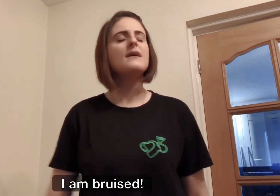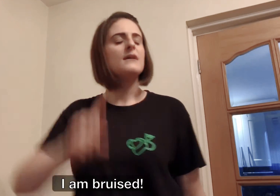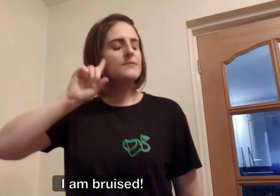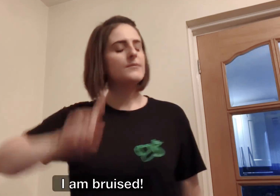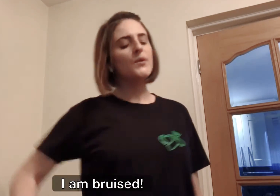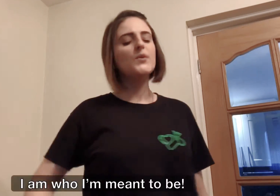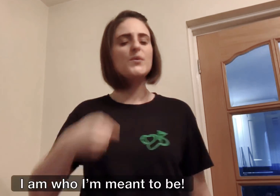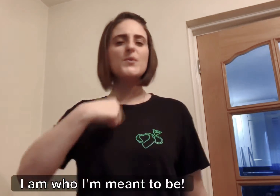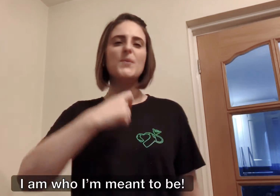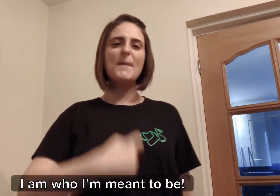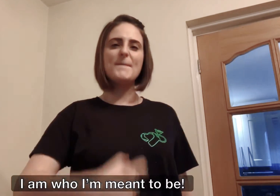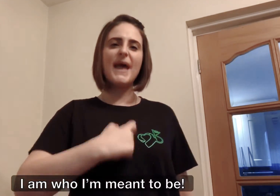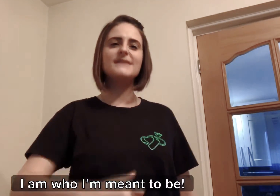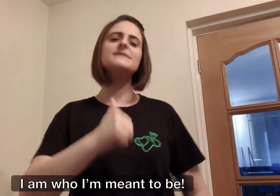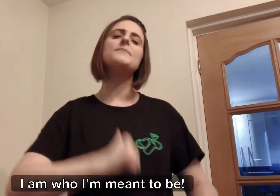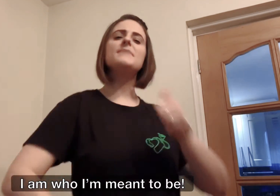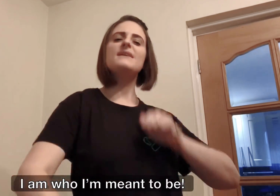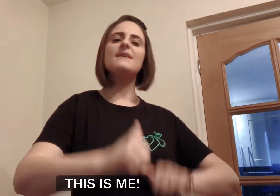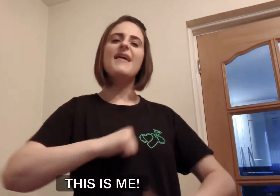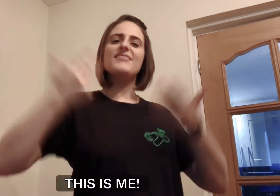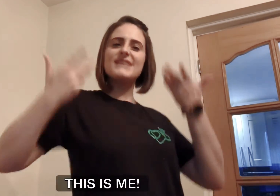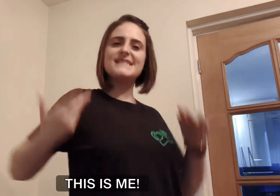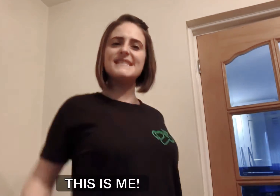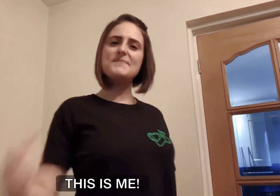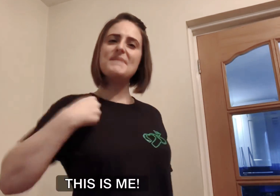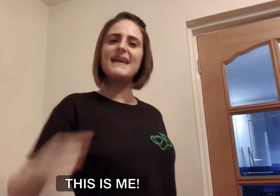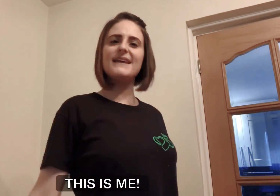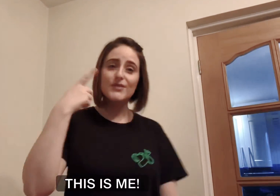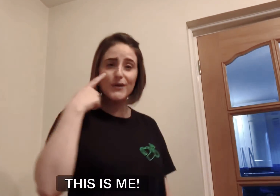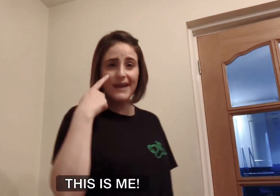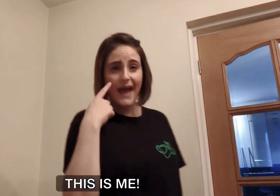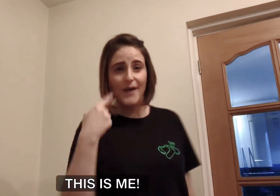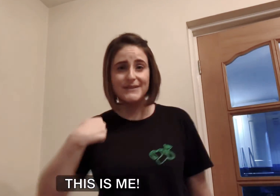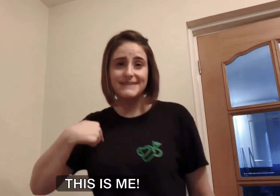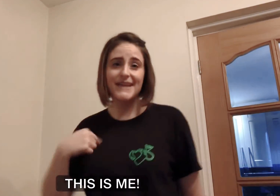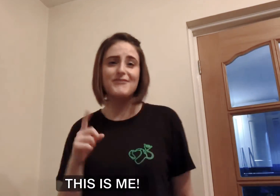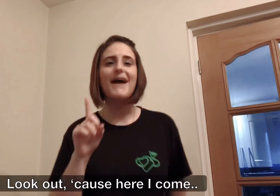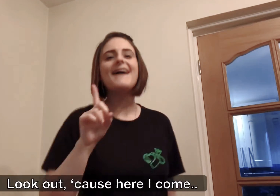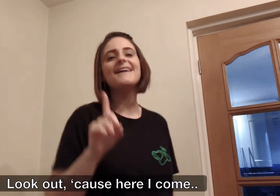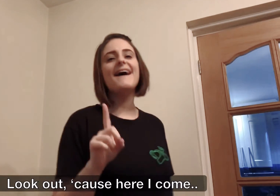who I'm meant to be. This is me. Look out, 'cause here I come.